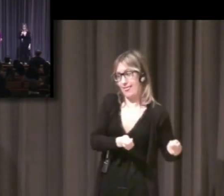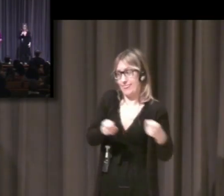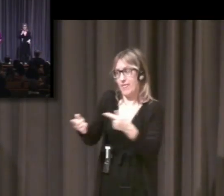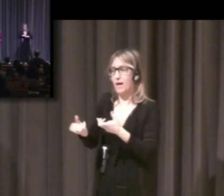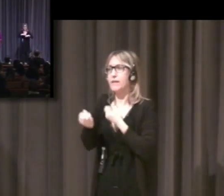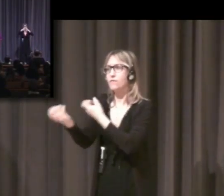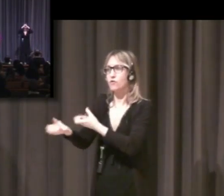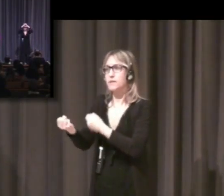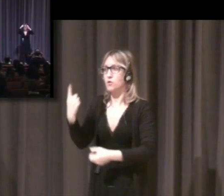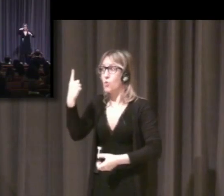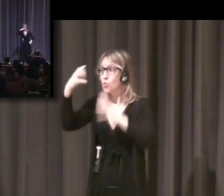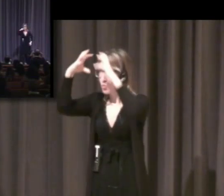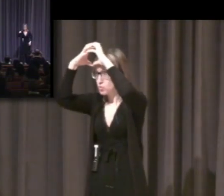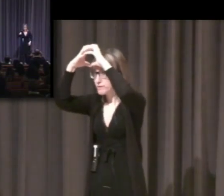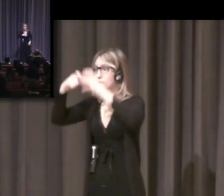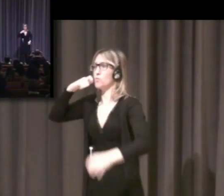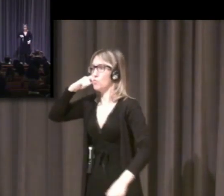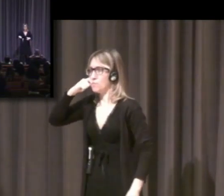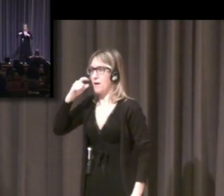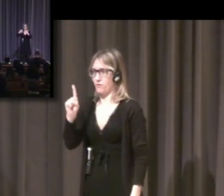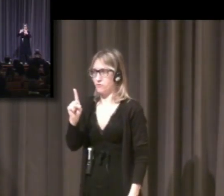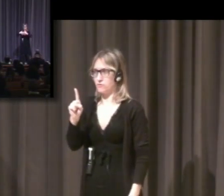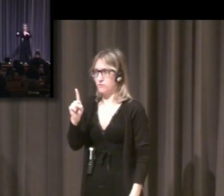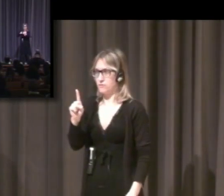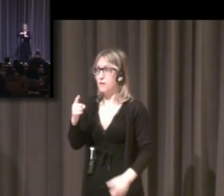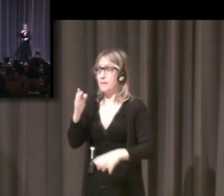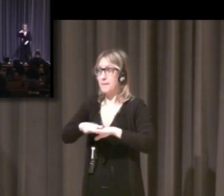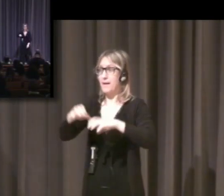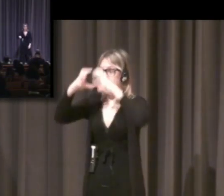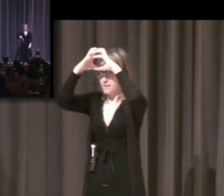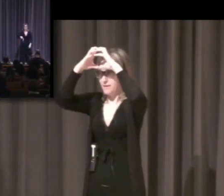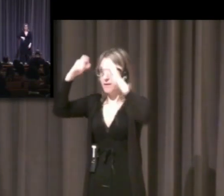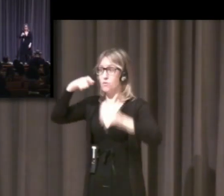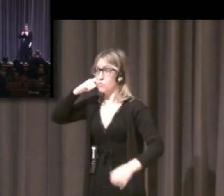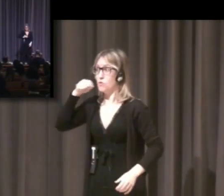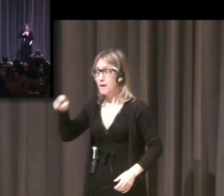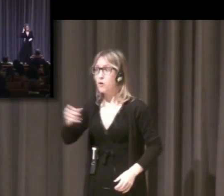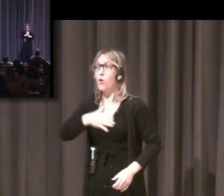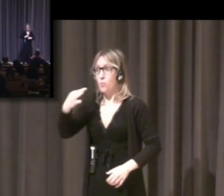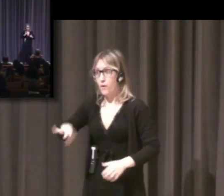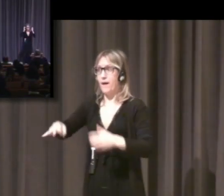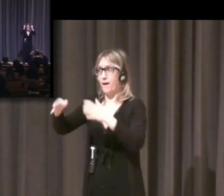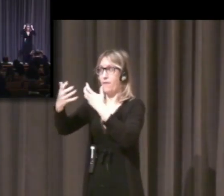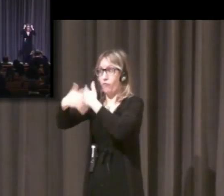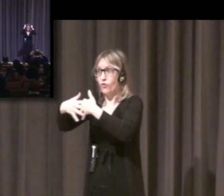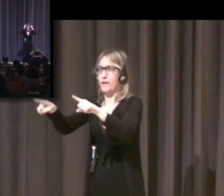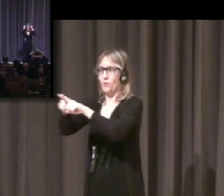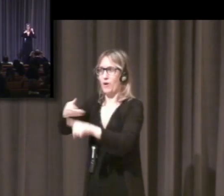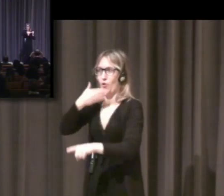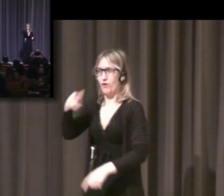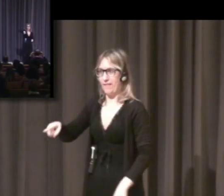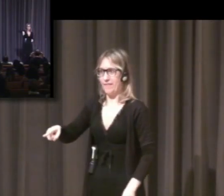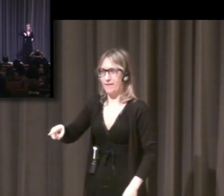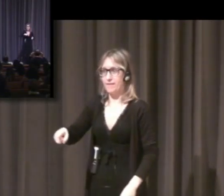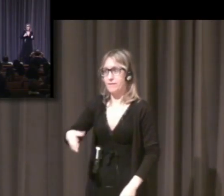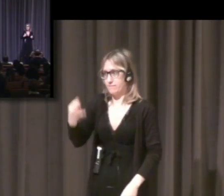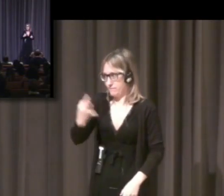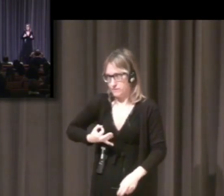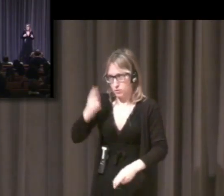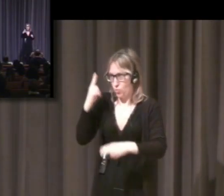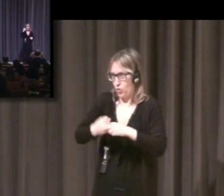do. That's a hard job, and we simply don't know enough about the